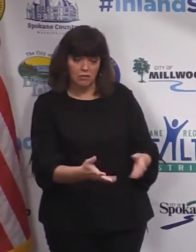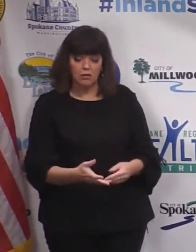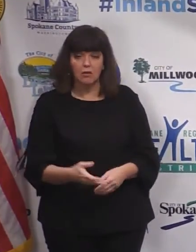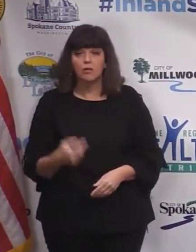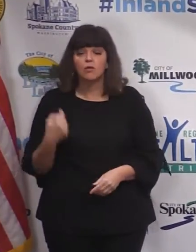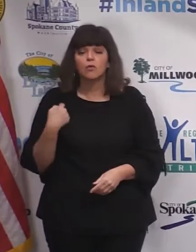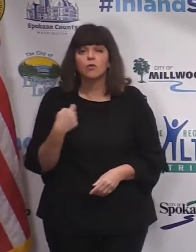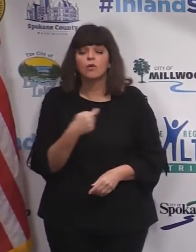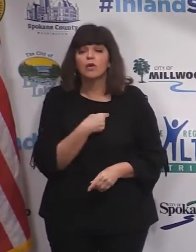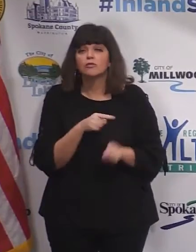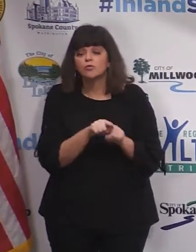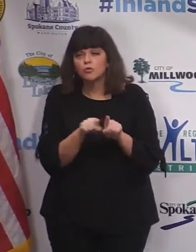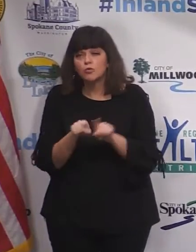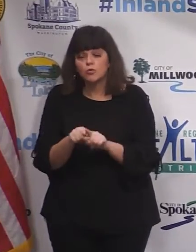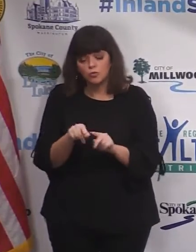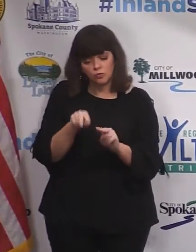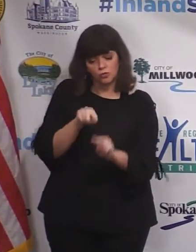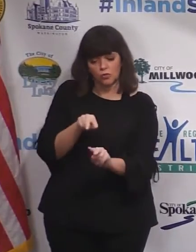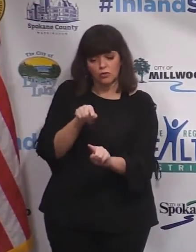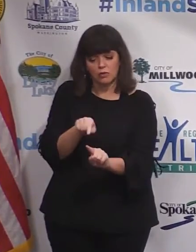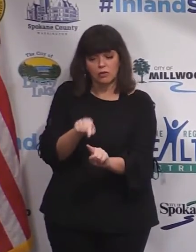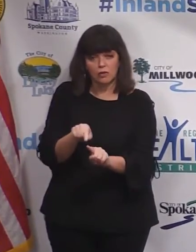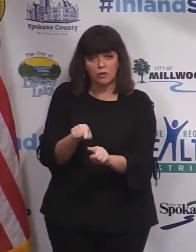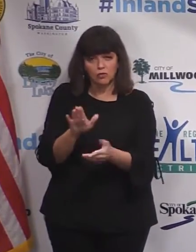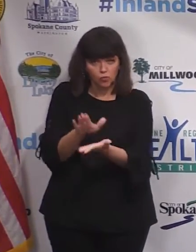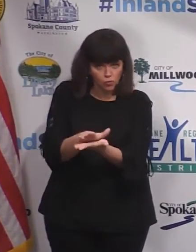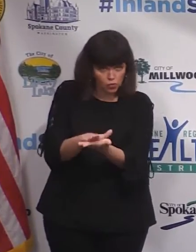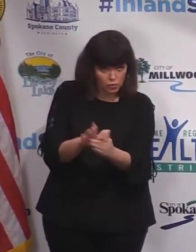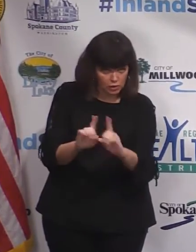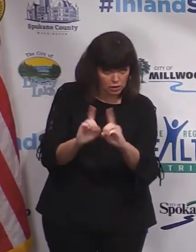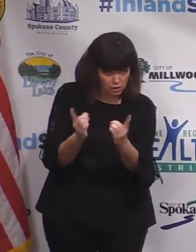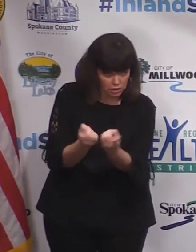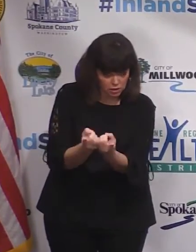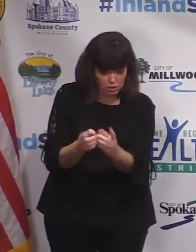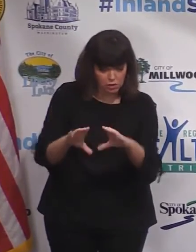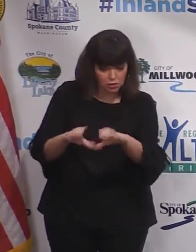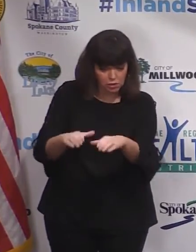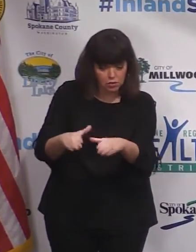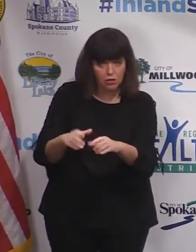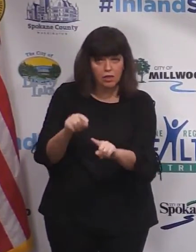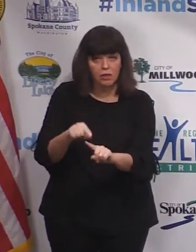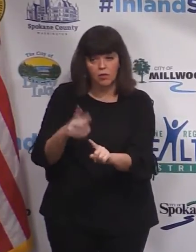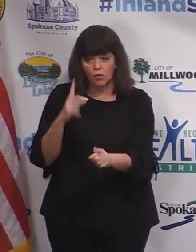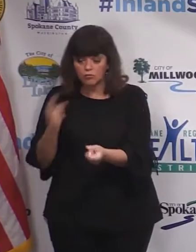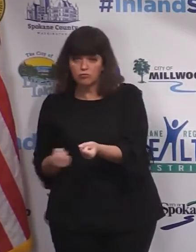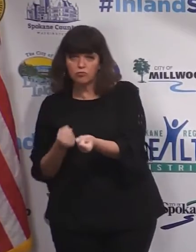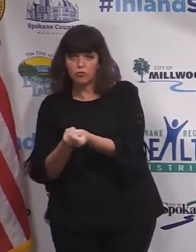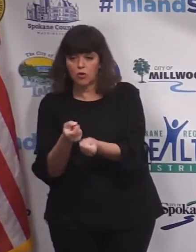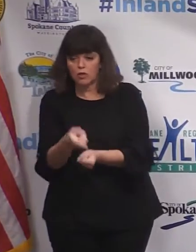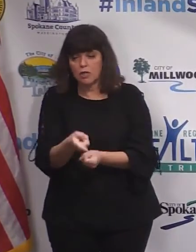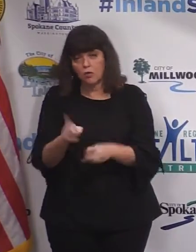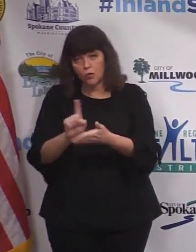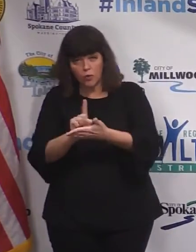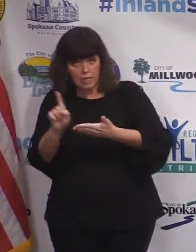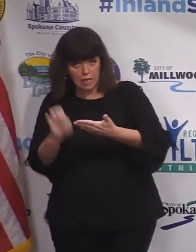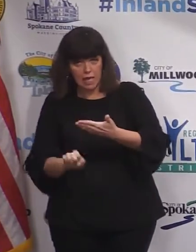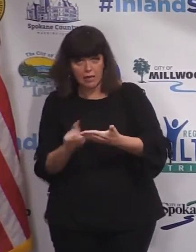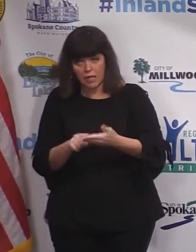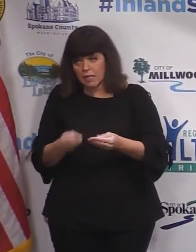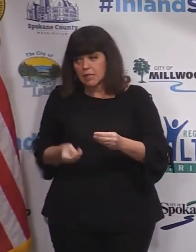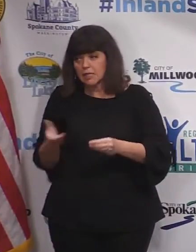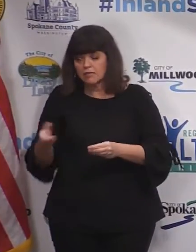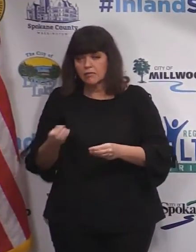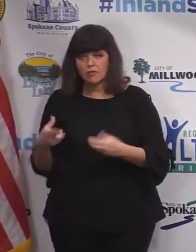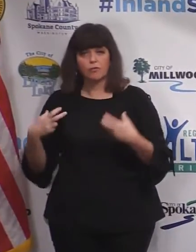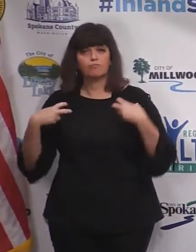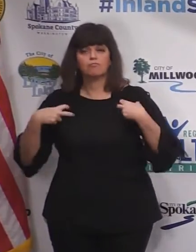Core to deliver weekend backpack kits, what we call Bite to Go. We have delivered 41,000 of those to 70 plus schools over